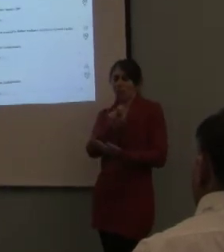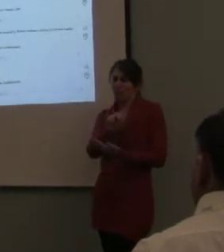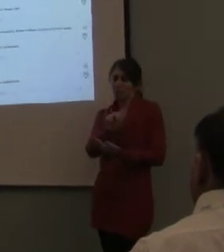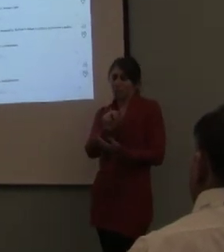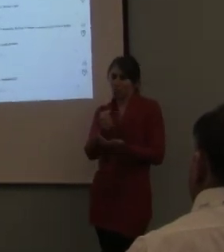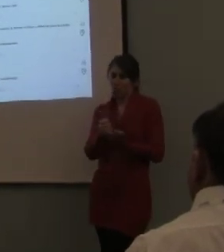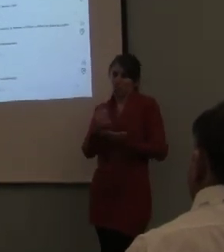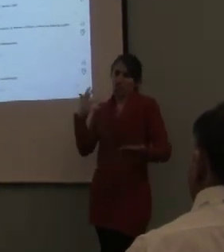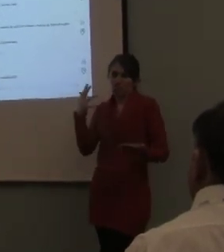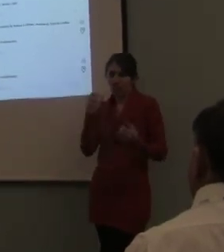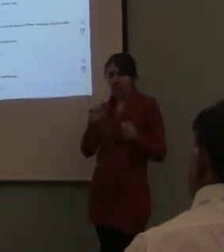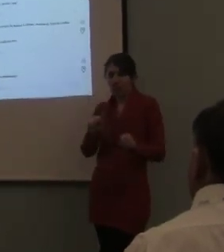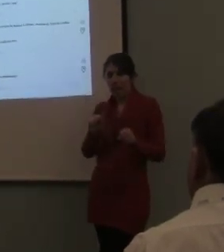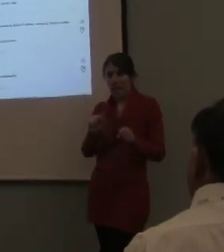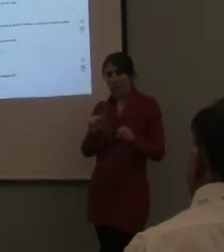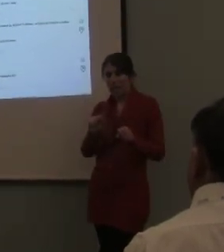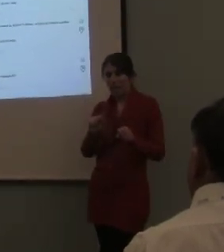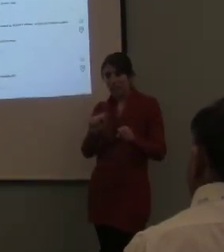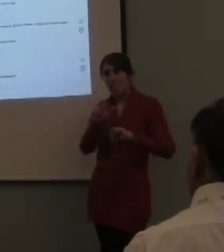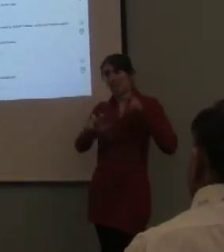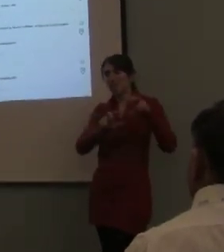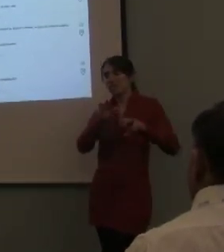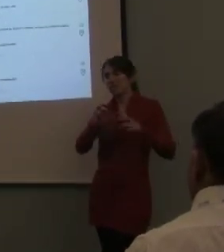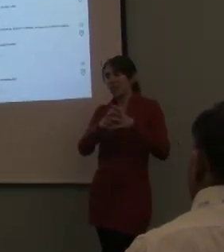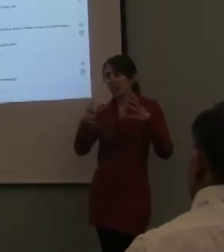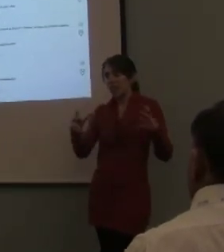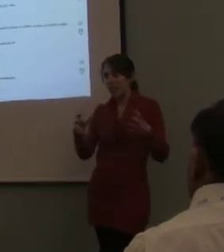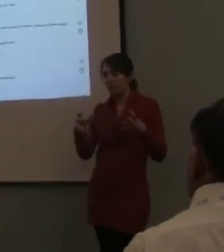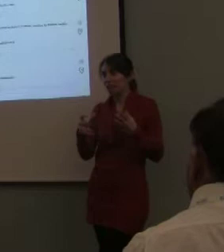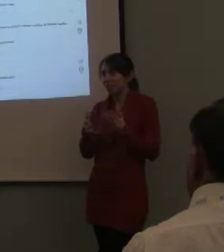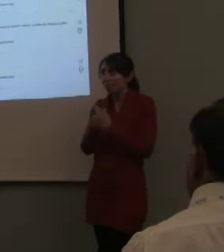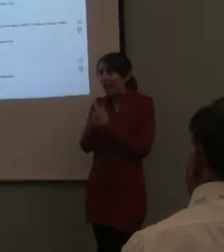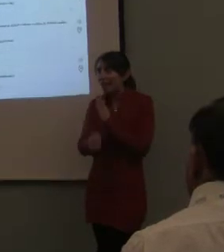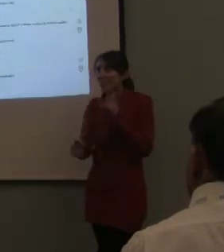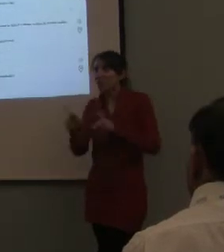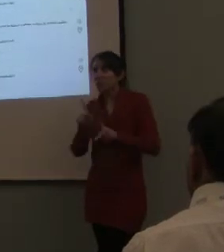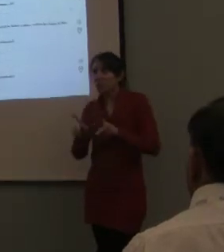with, you know, a lot of really, really talented